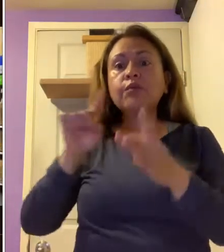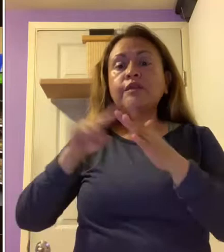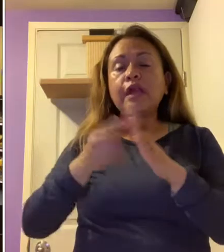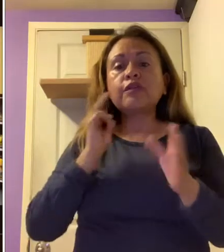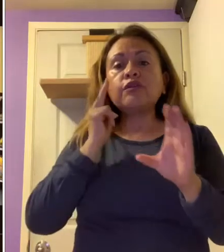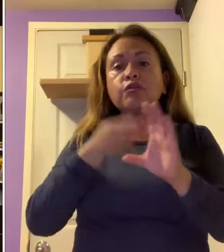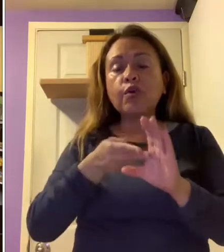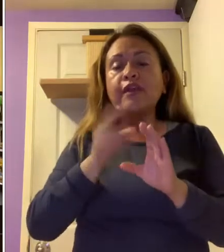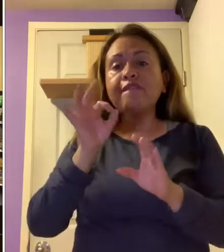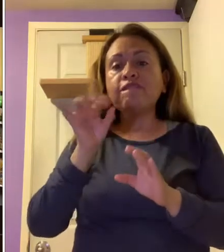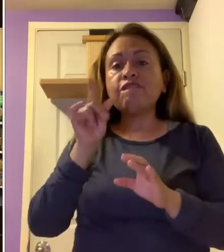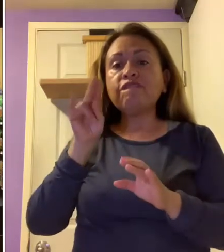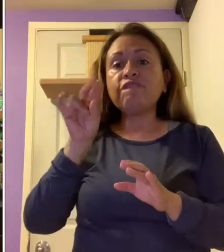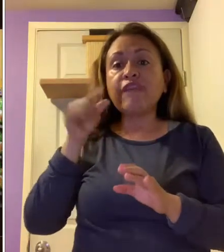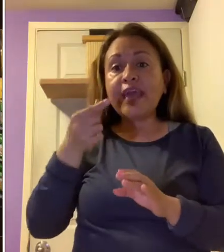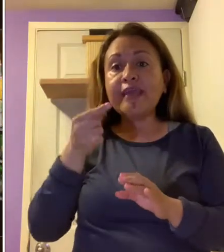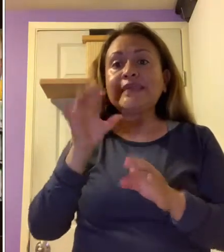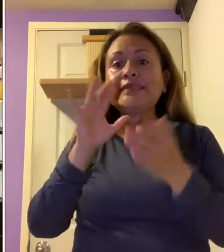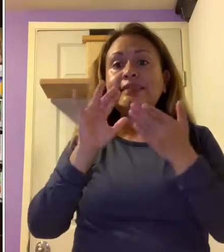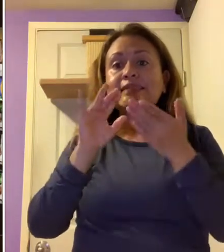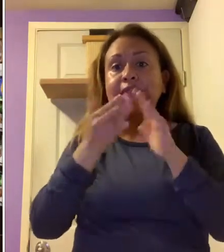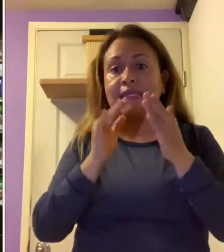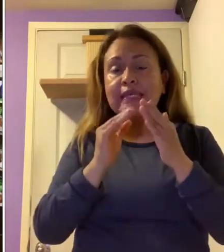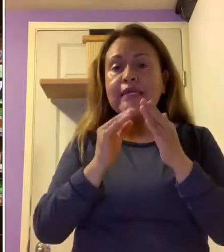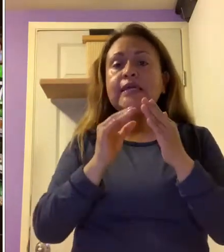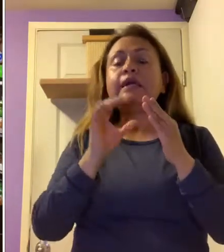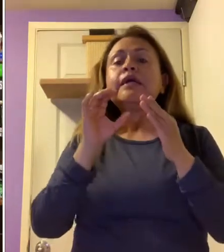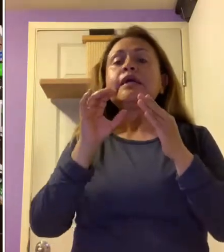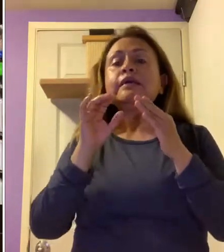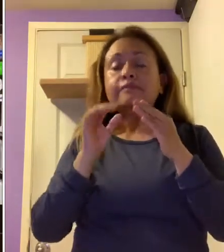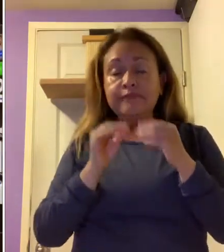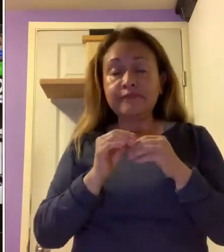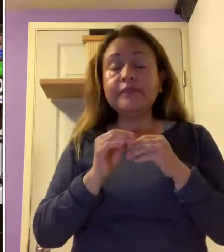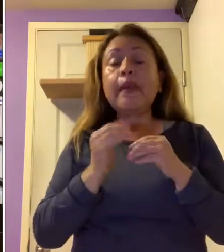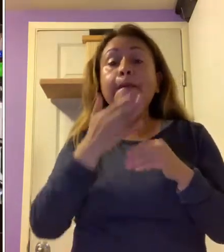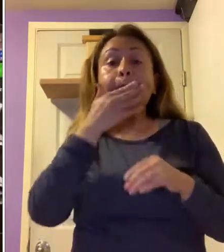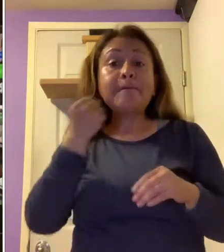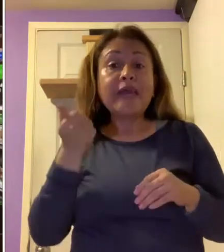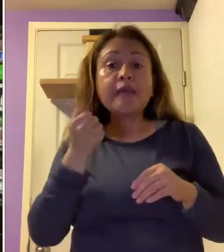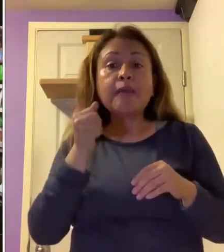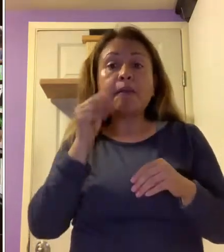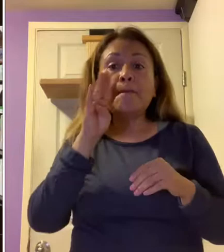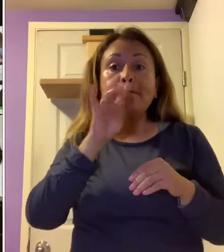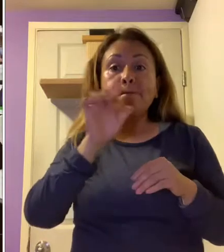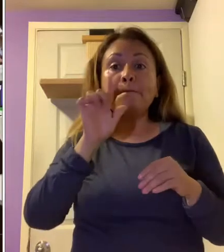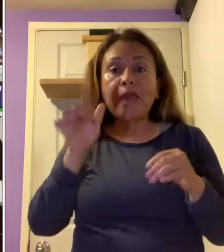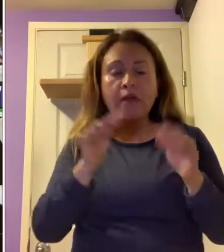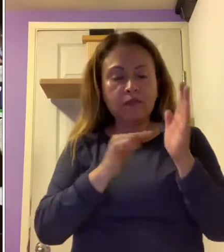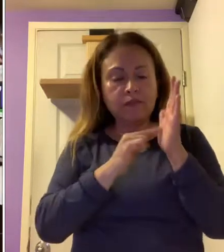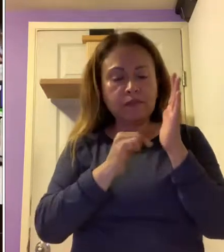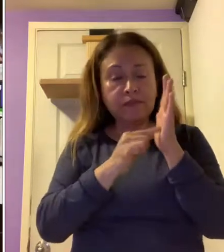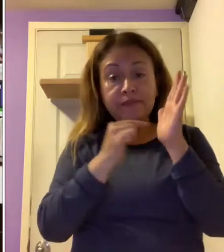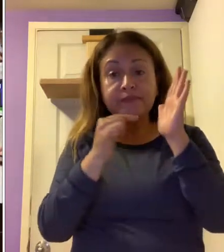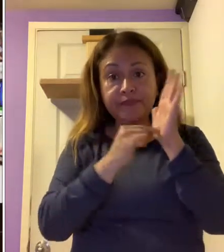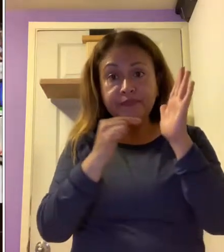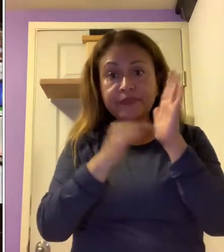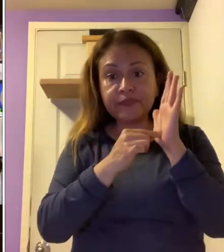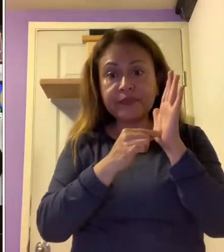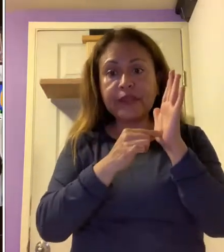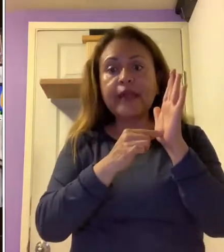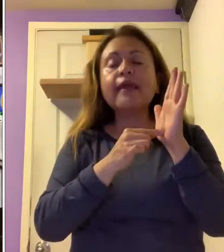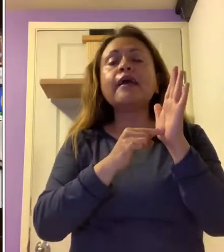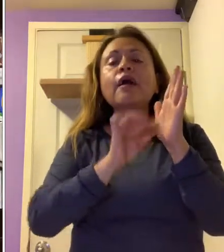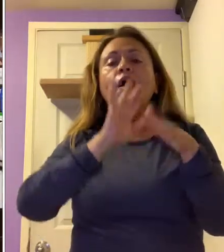going to want to go ahead and join the Flav City community. So go ahead and click that red subscribe button. You know what? Better yet, there's a bell icon right below this